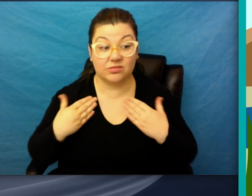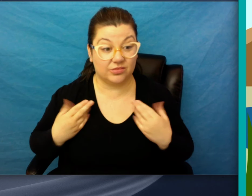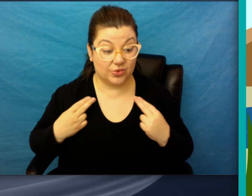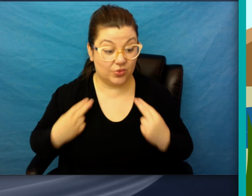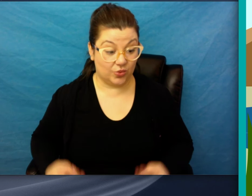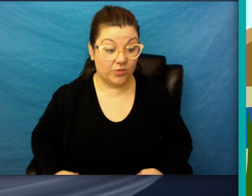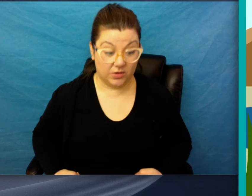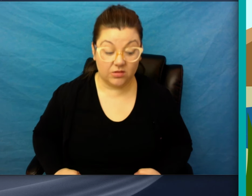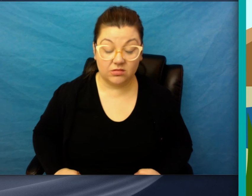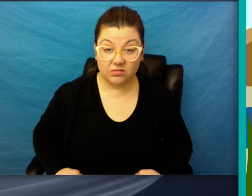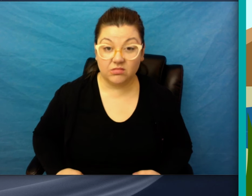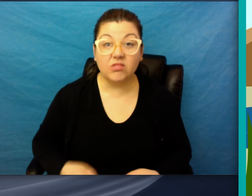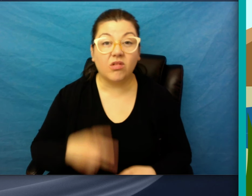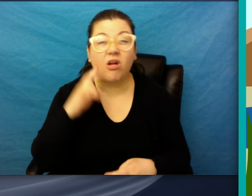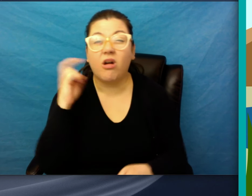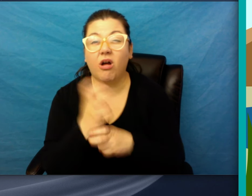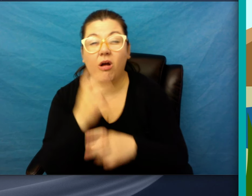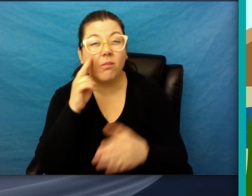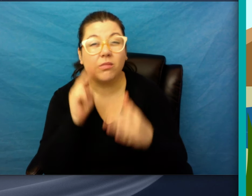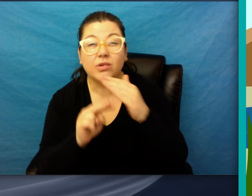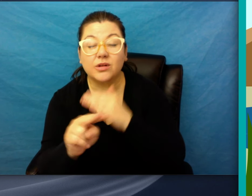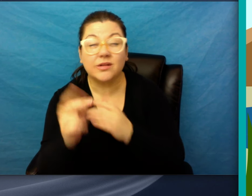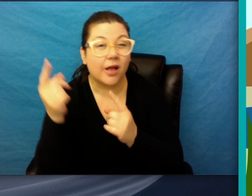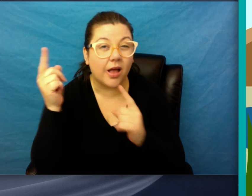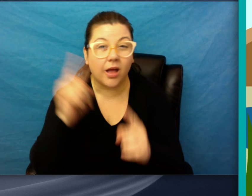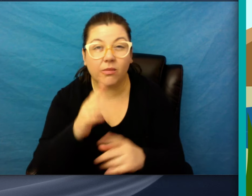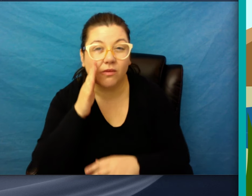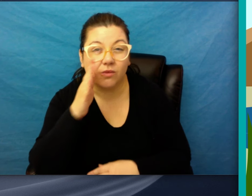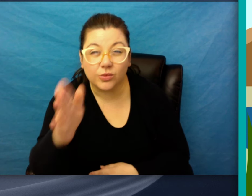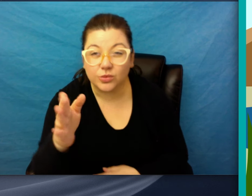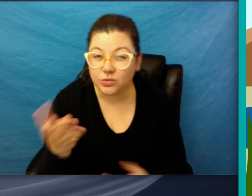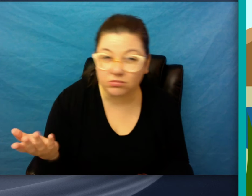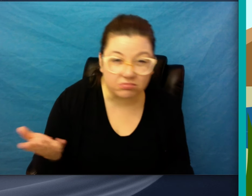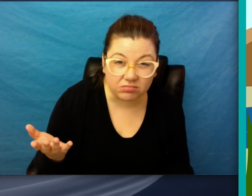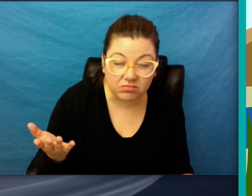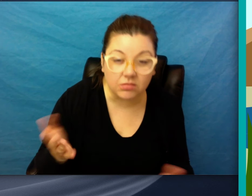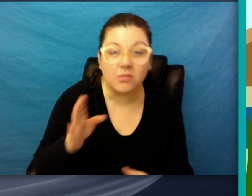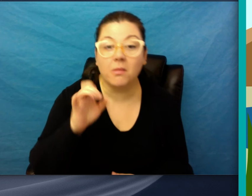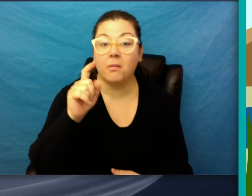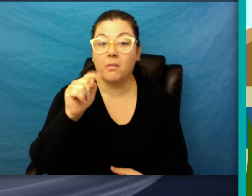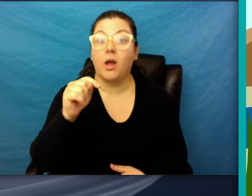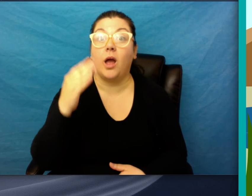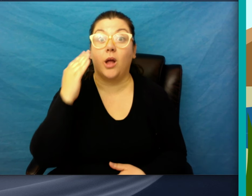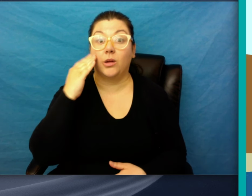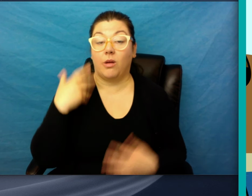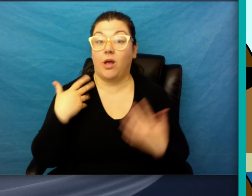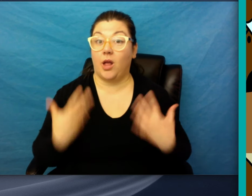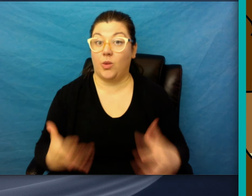to predict exactly what will happen, but one thing's for sure. I don't want to be around if that bear doesn't get his dinner.